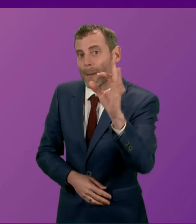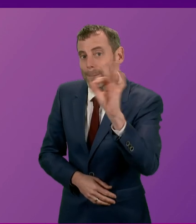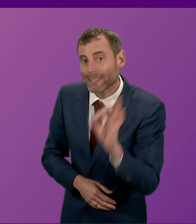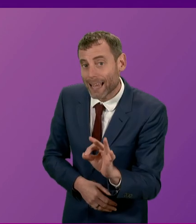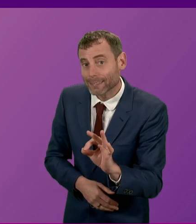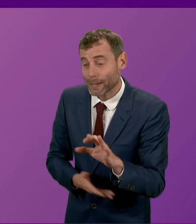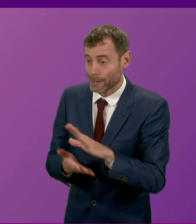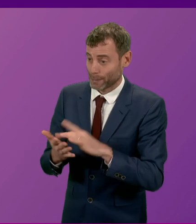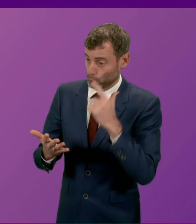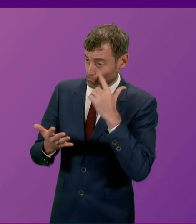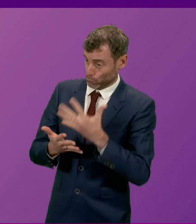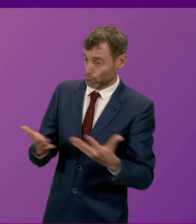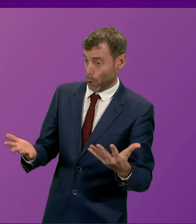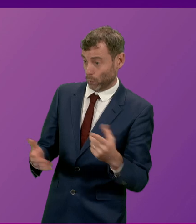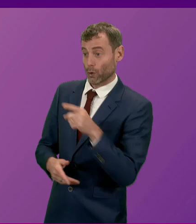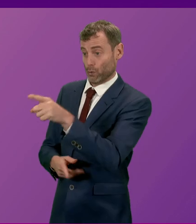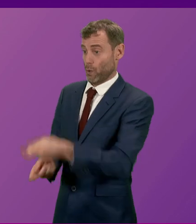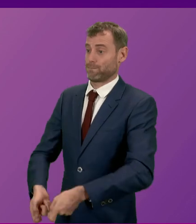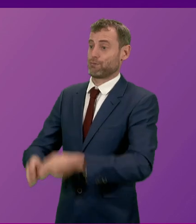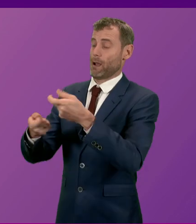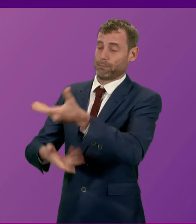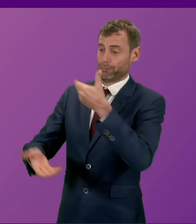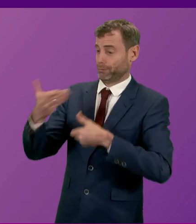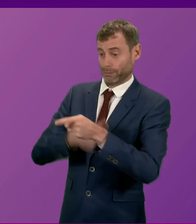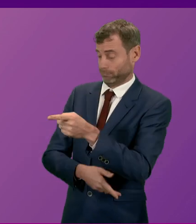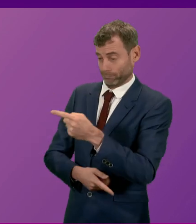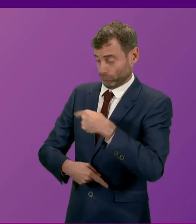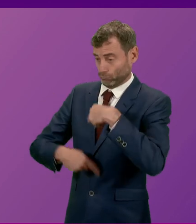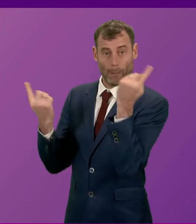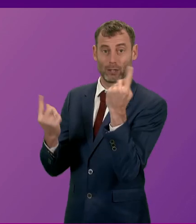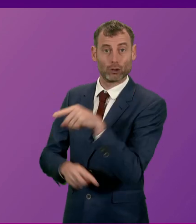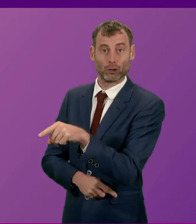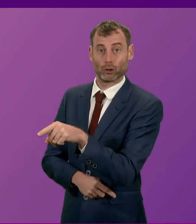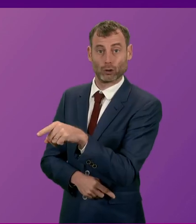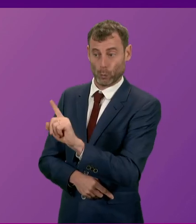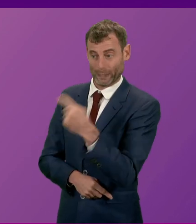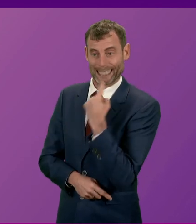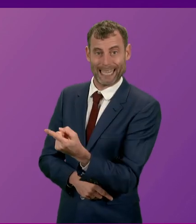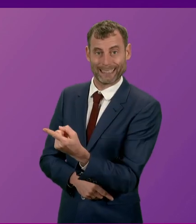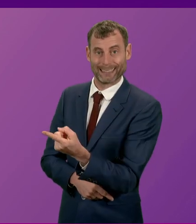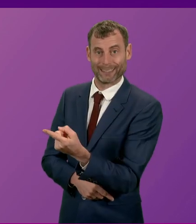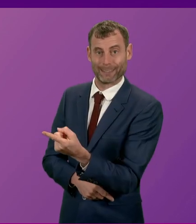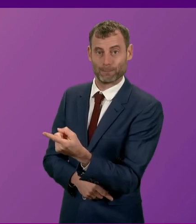that Russell Finlay is putting complete nonsense to me at First Minister's questions.